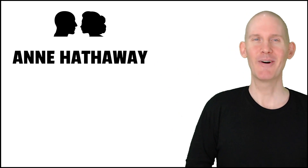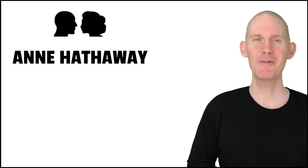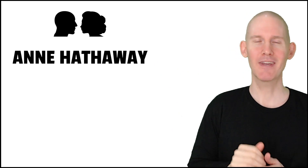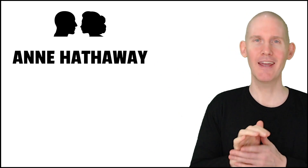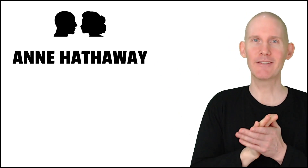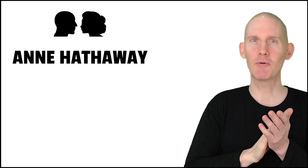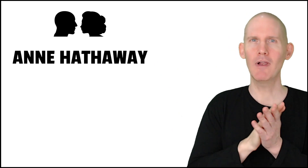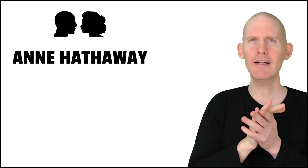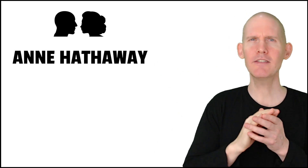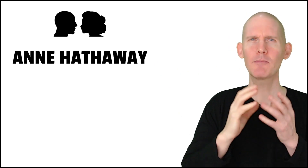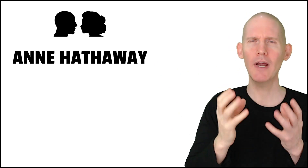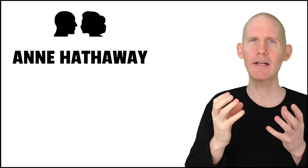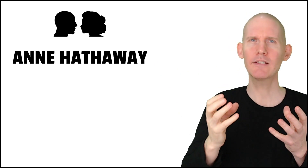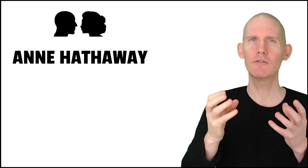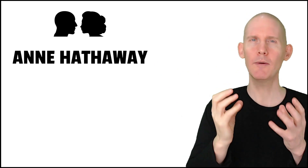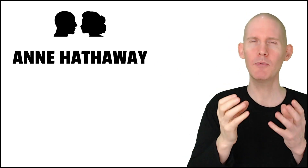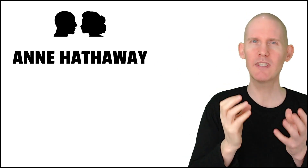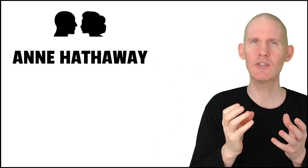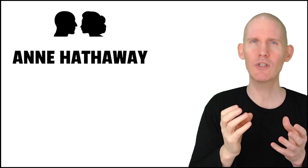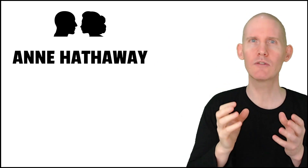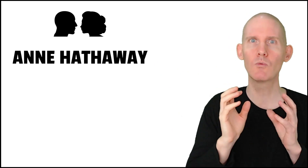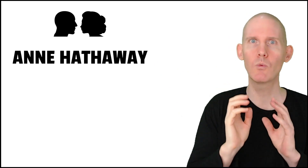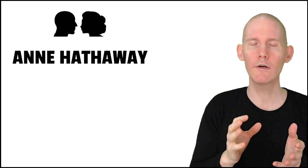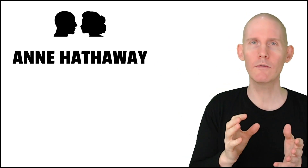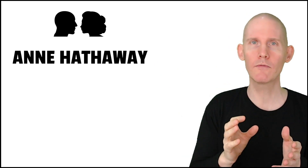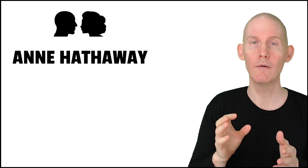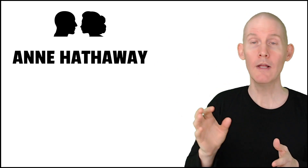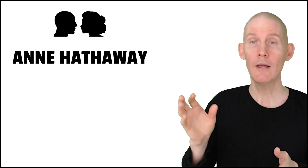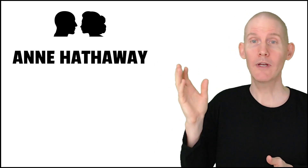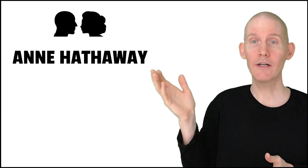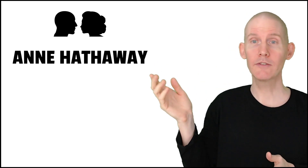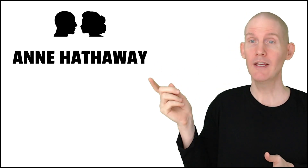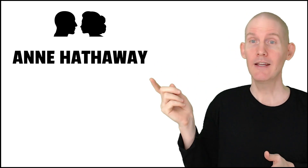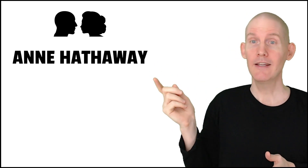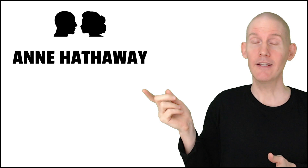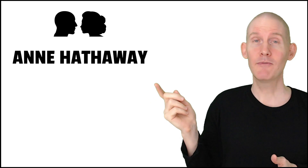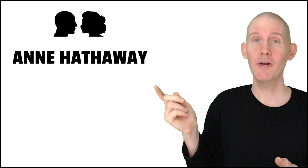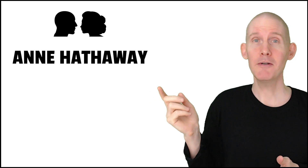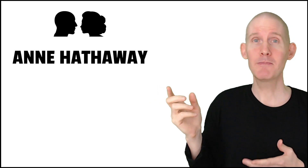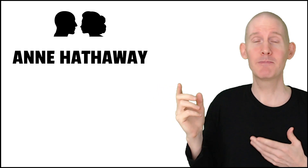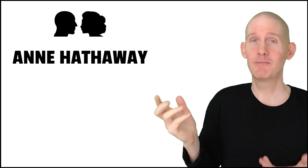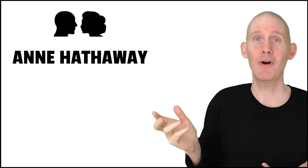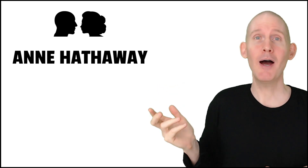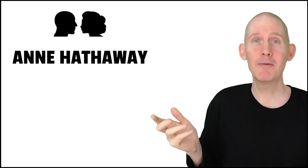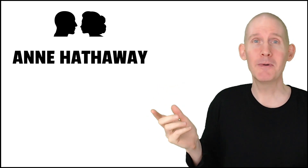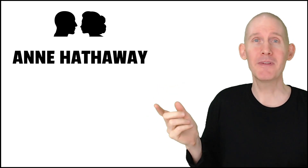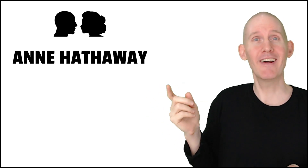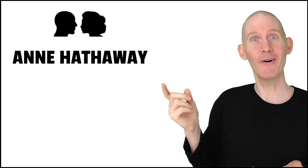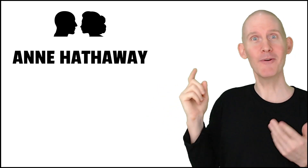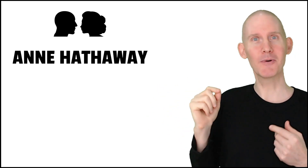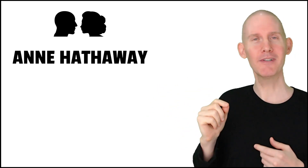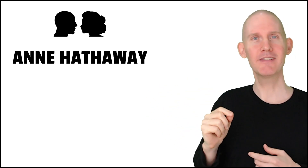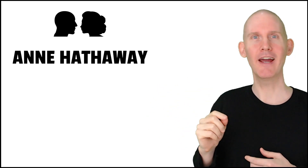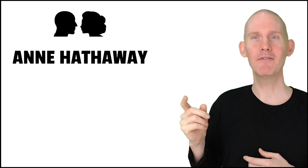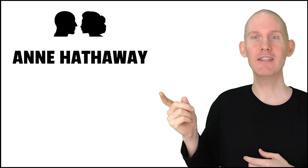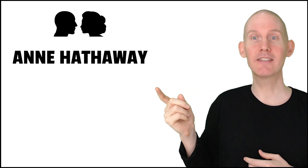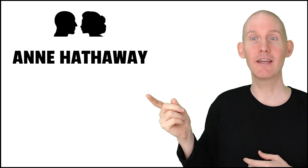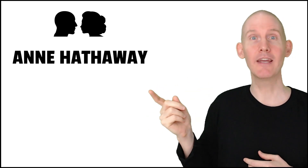Okay, so lots of practice and repetition is wonderful because it's very probable that other words have these same